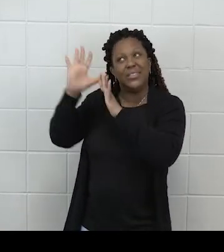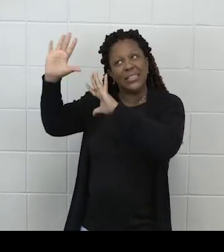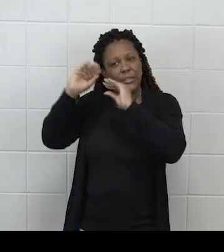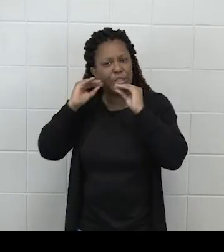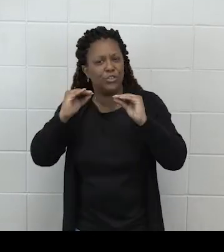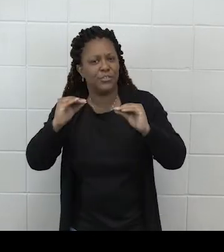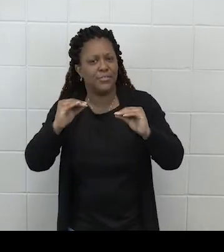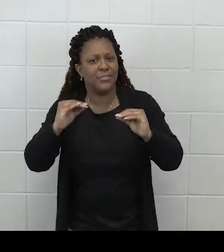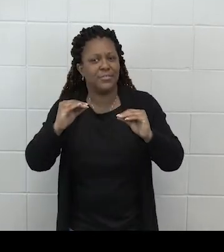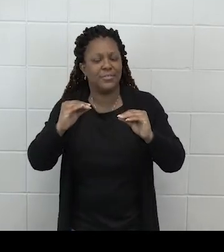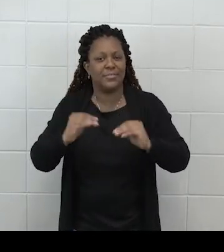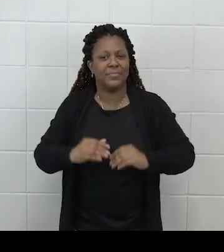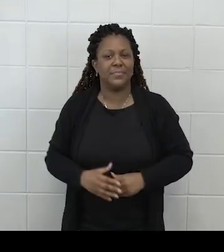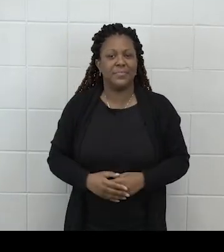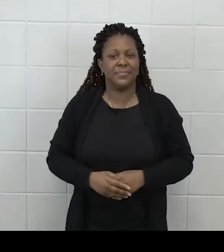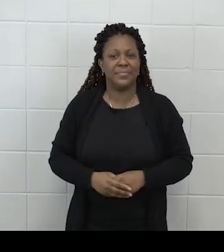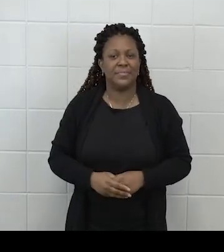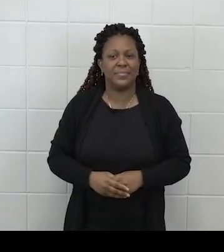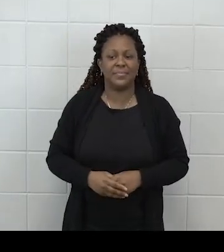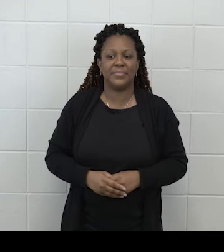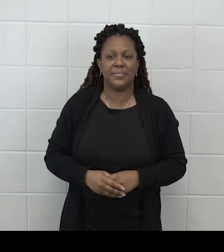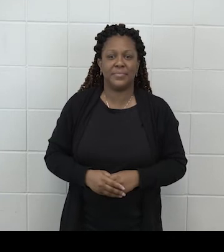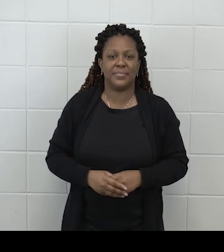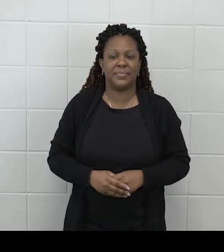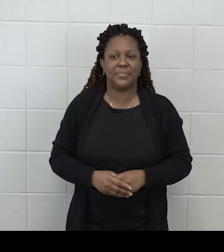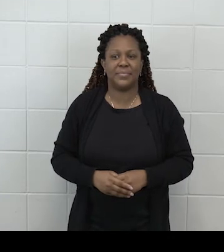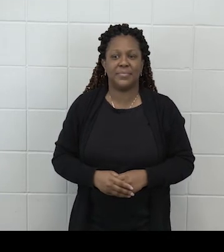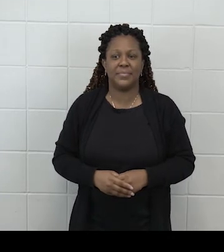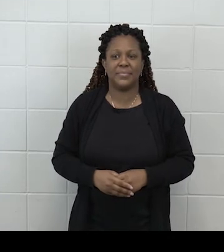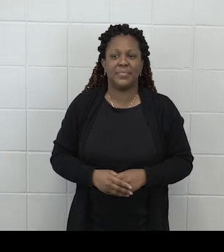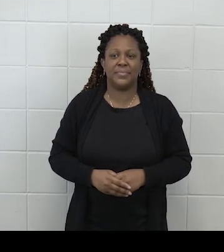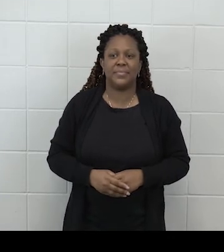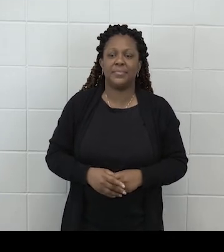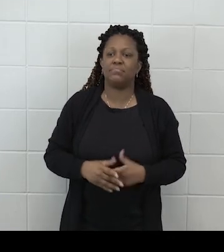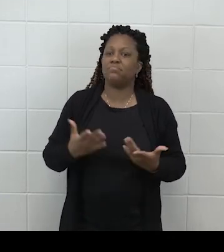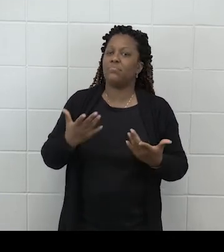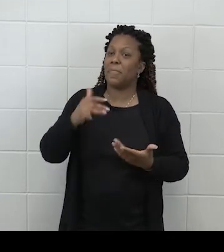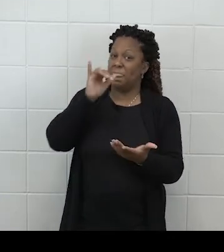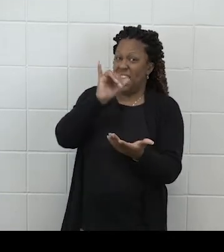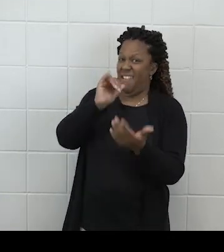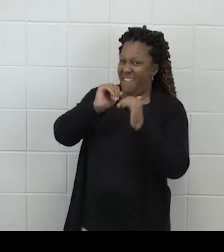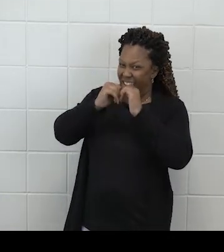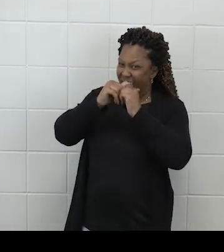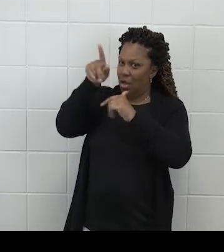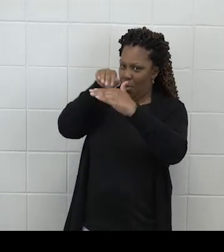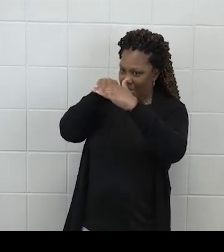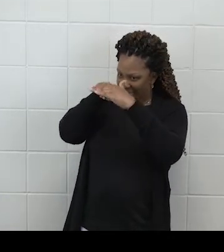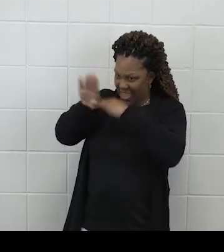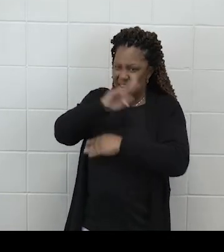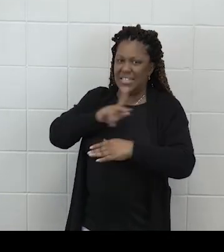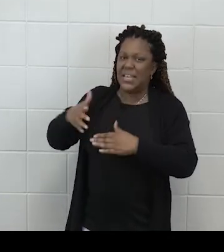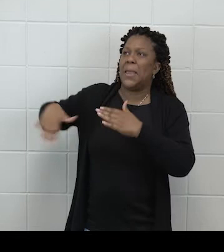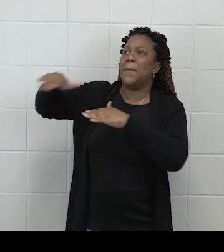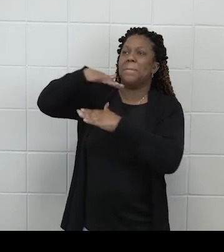the order to gain into the kingdom of God. In other words, we must do these things in order